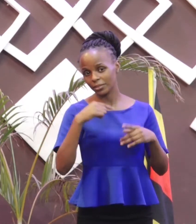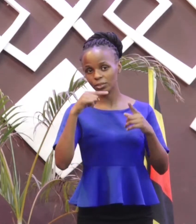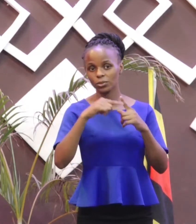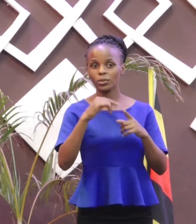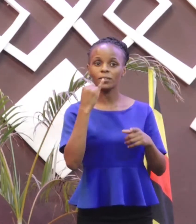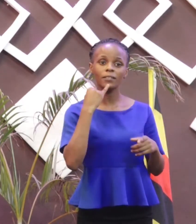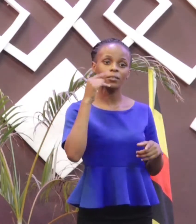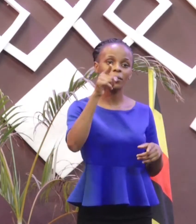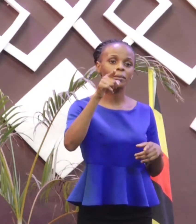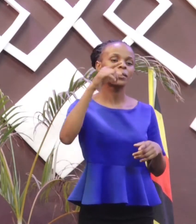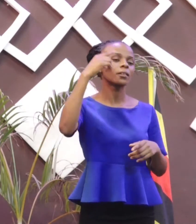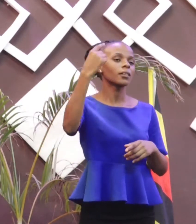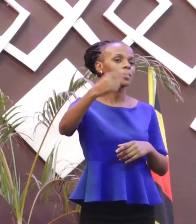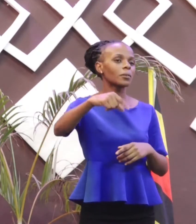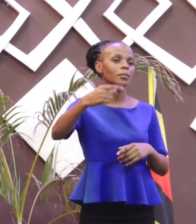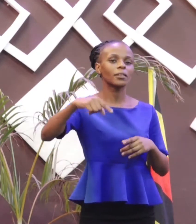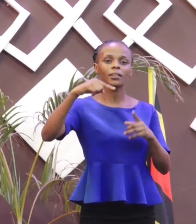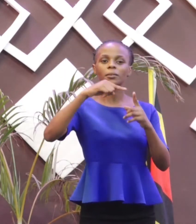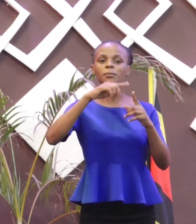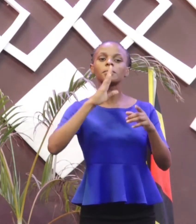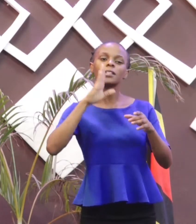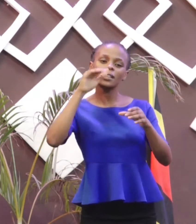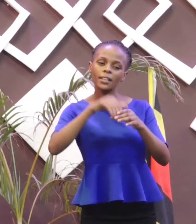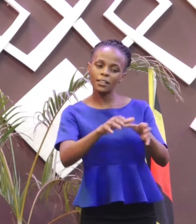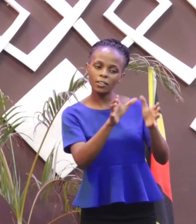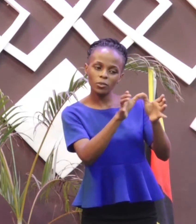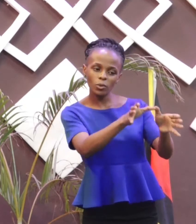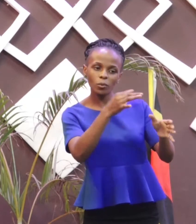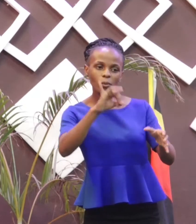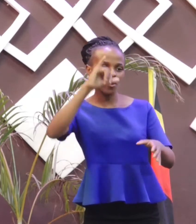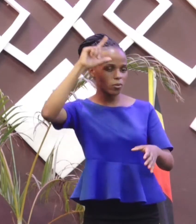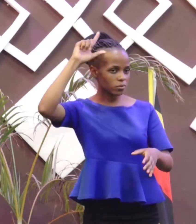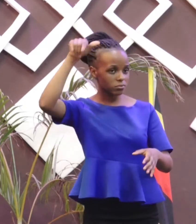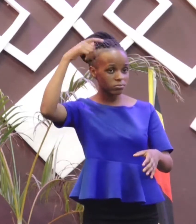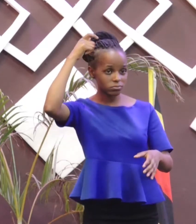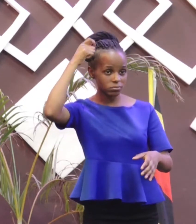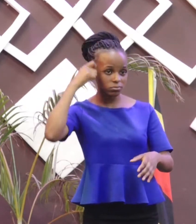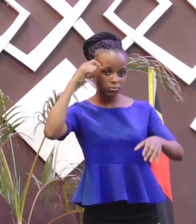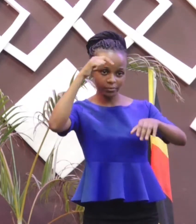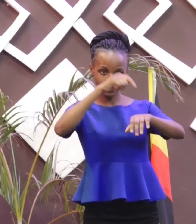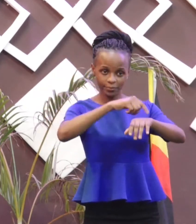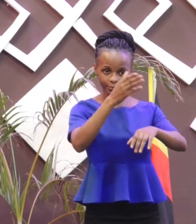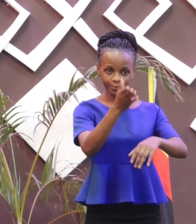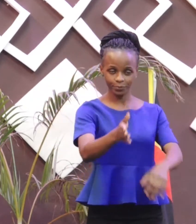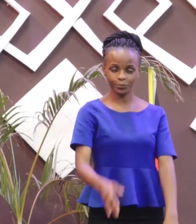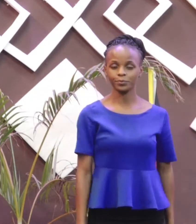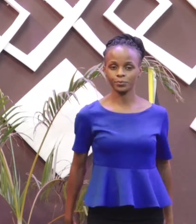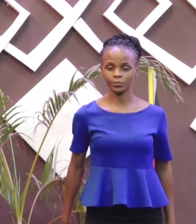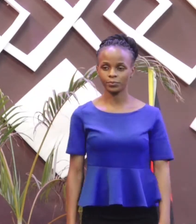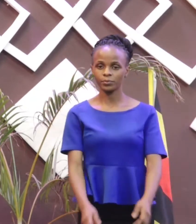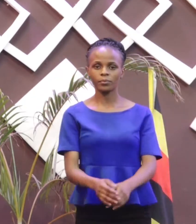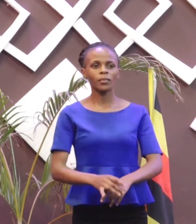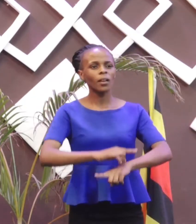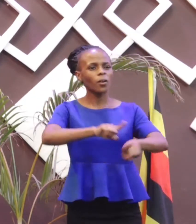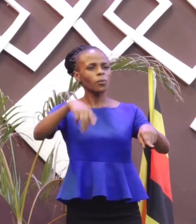qualify to be part of the Joshua generation. Zikirizo kugamba nti tosaanidde kuba kitundu tundu ku mulembe guno gwa Yoswa.